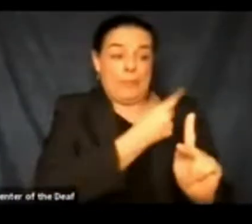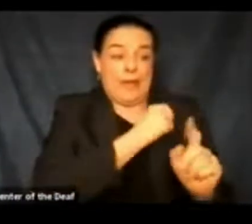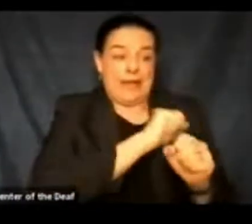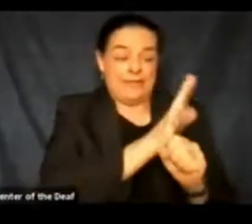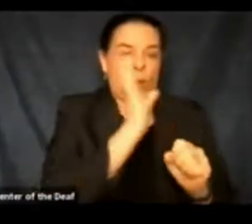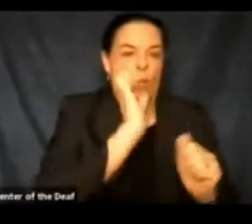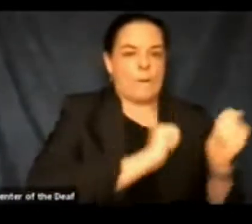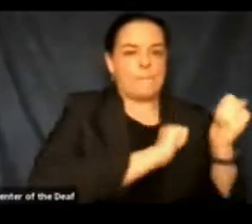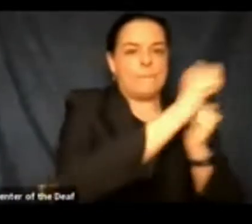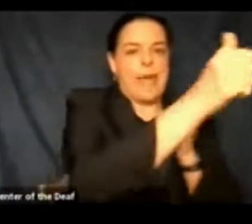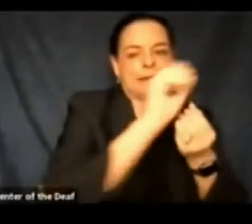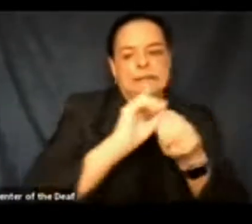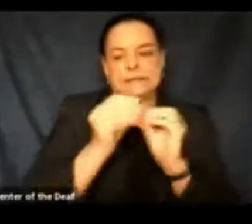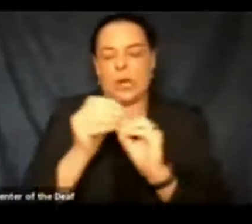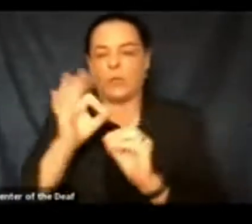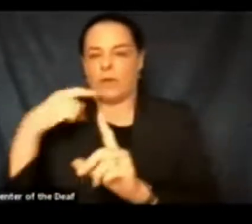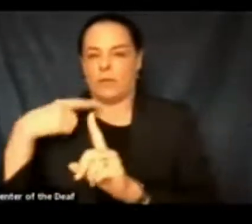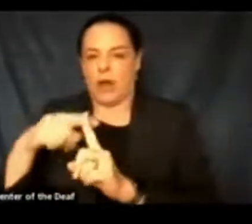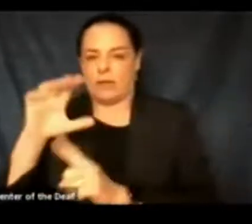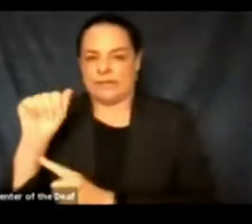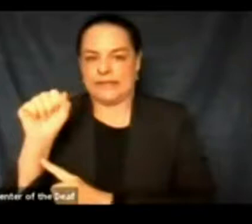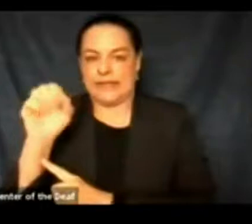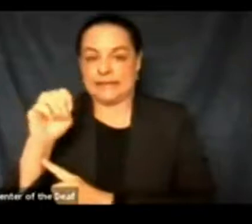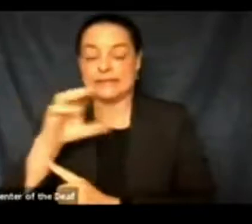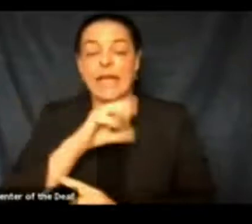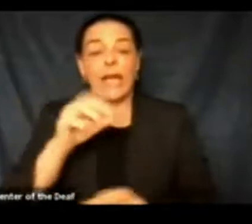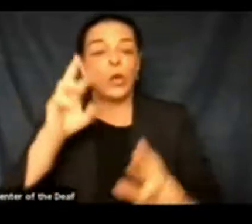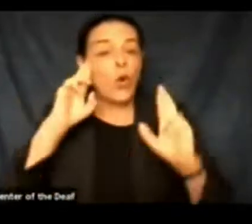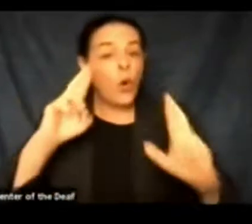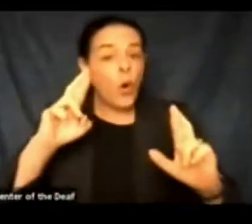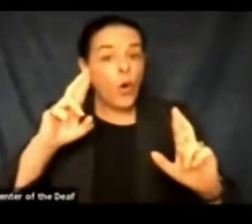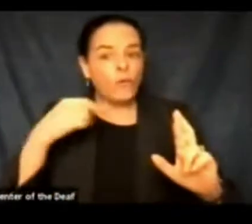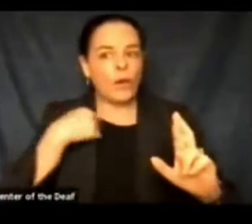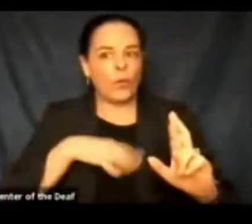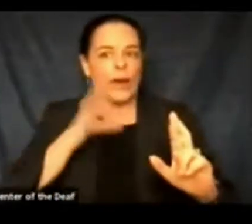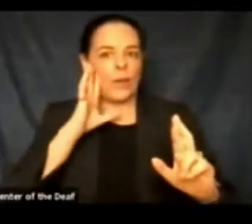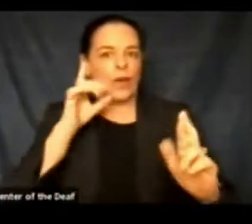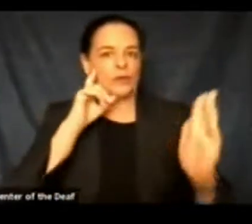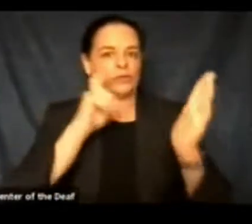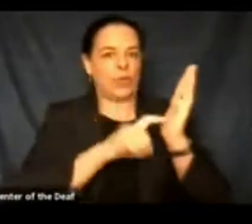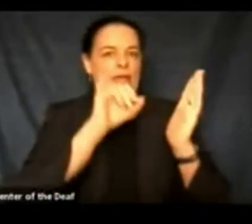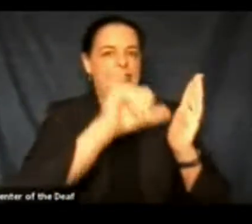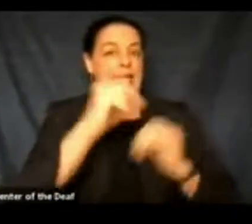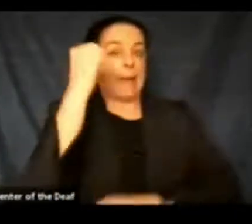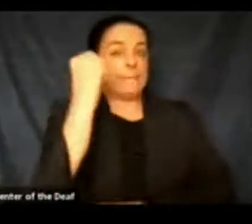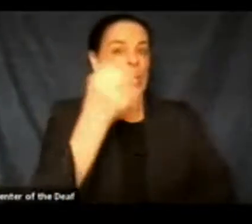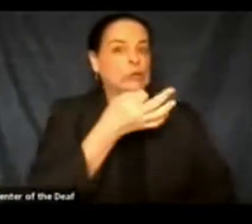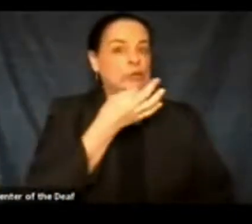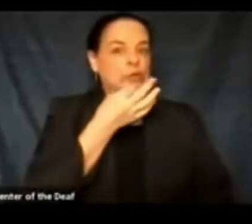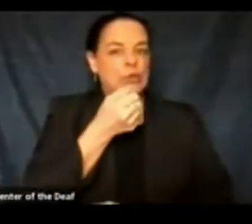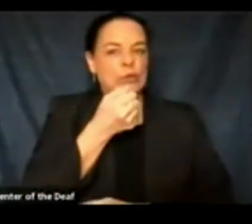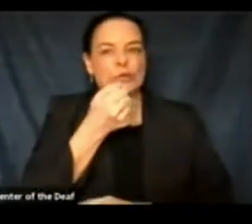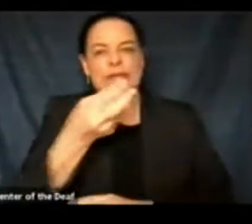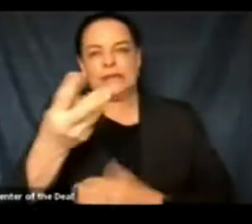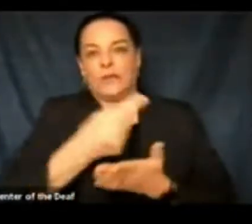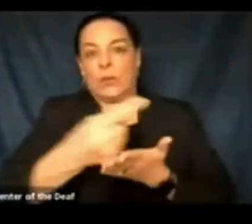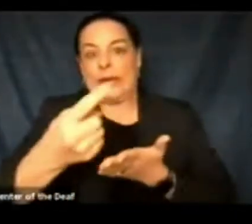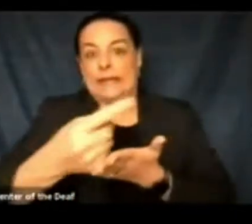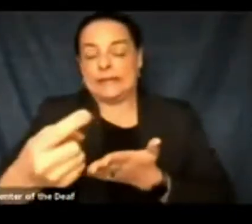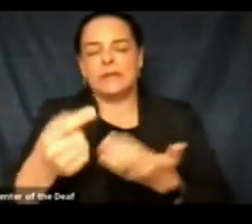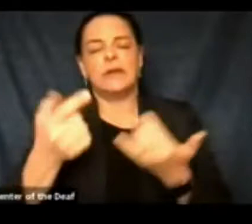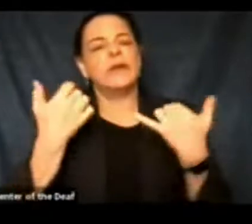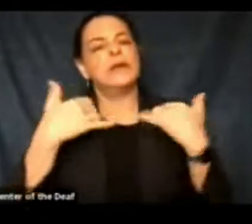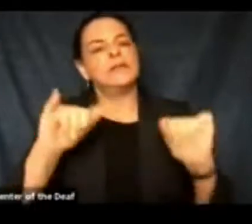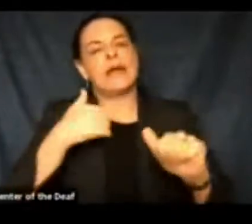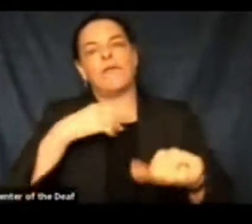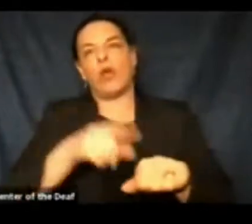the total number of cases. And hopefully, we will be recognizing that milestone in the coming weeks. There's still a long way to go, we